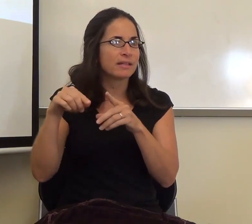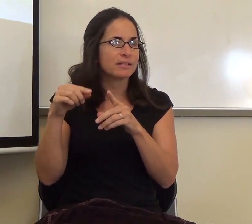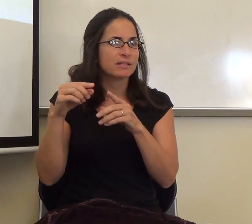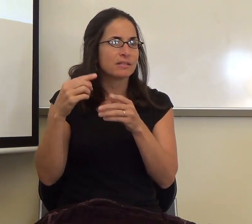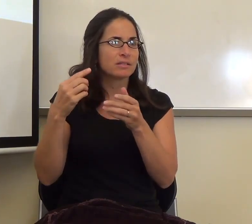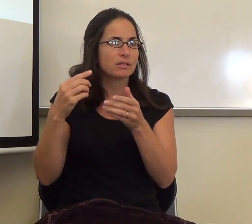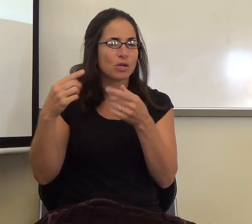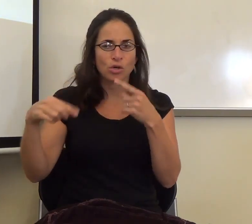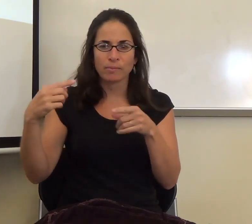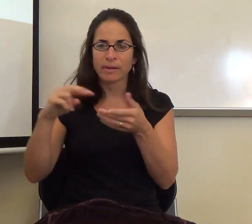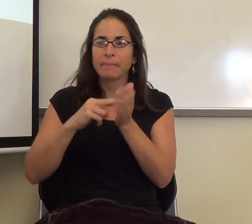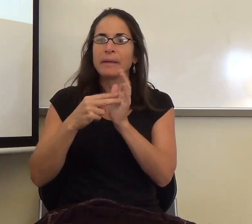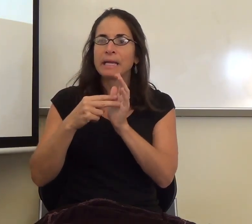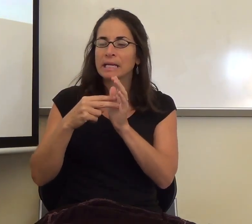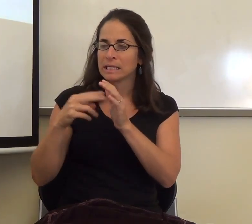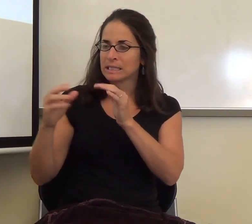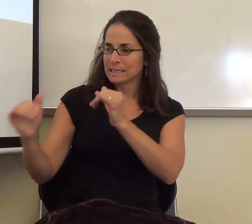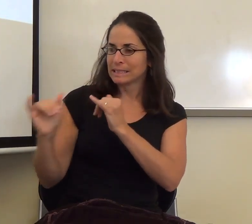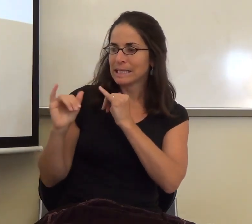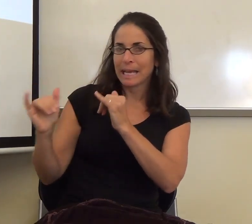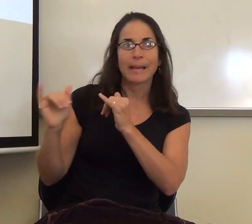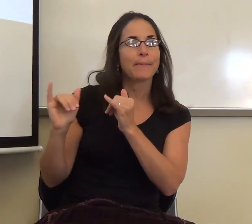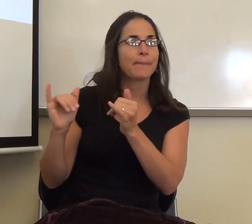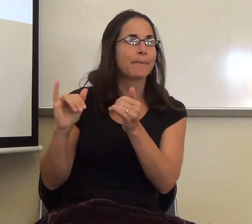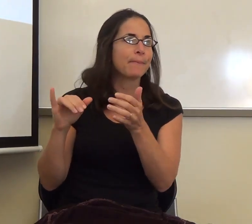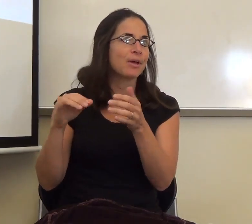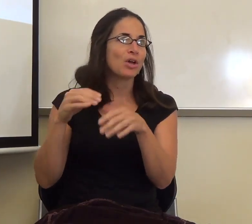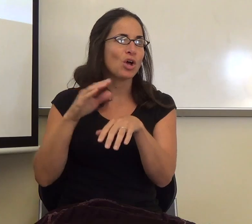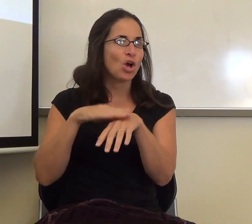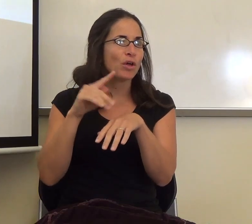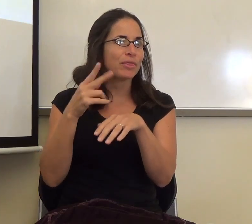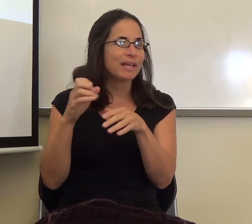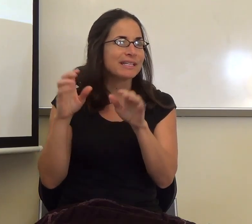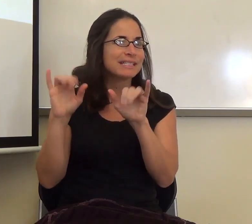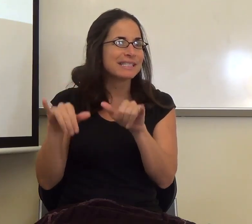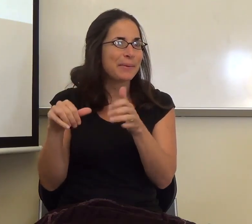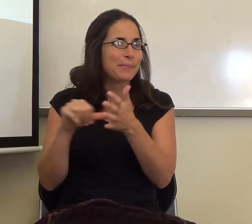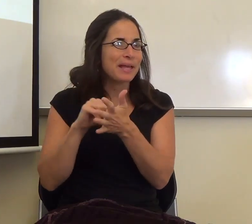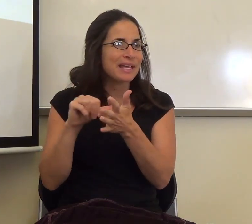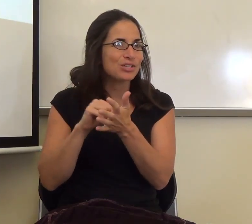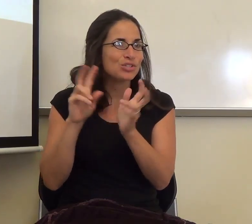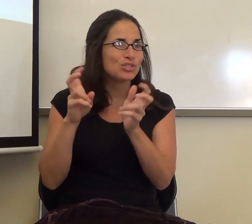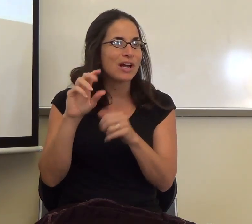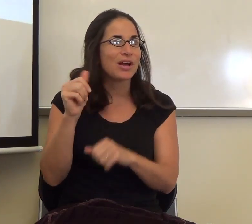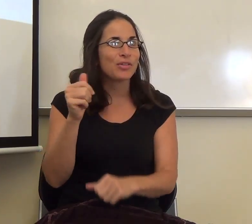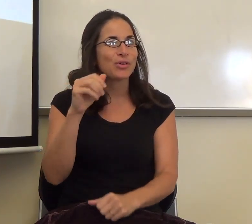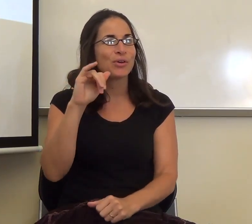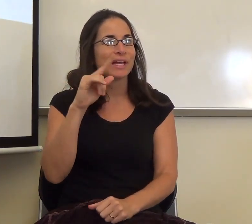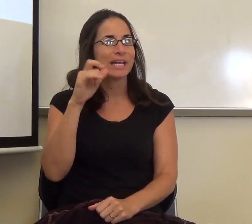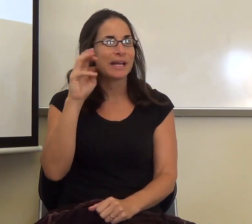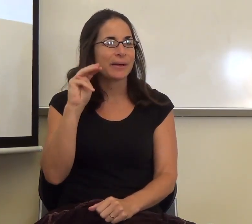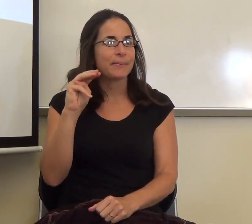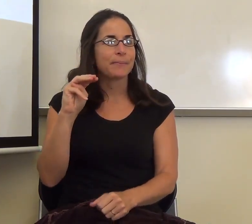on the Same same, terms, somebody said or- on the same page. Or no, I Another say same idiom. terms. Yeah, another idiom, we're on the same page, okay?